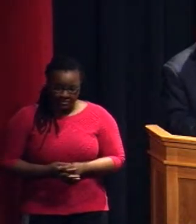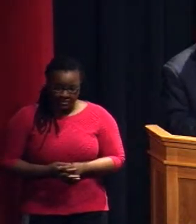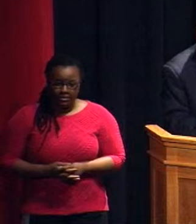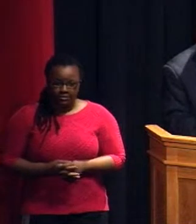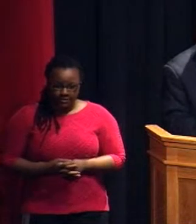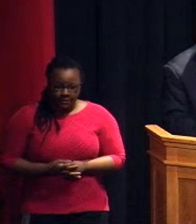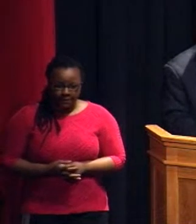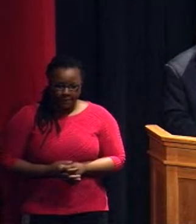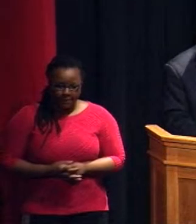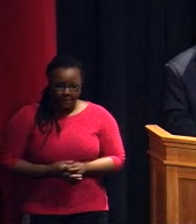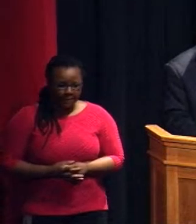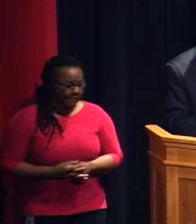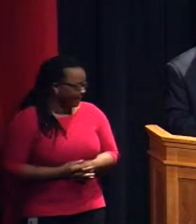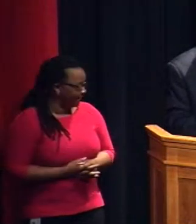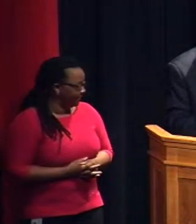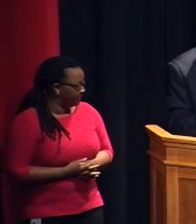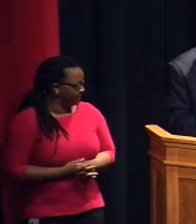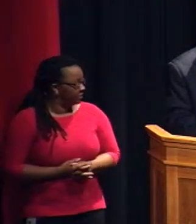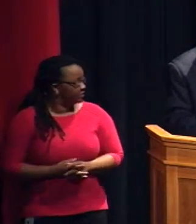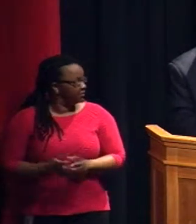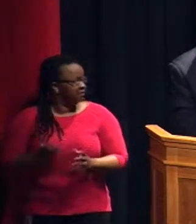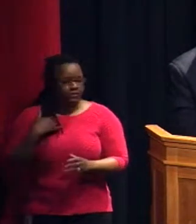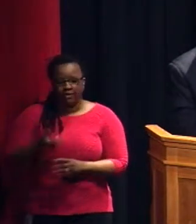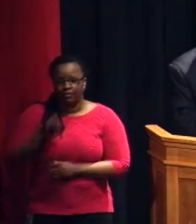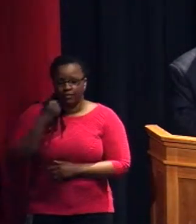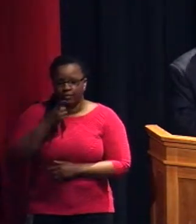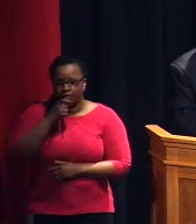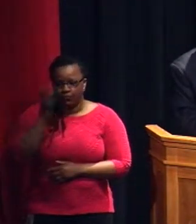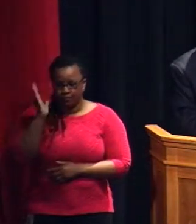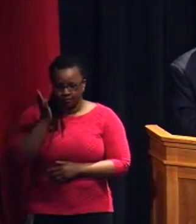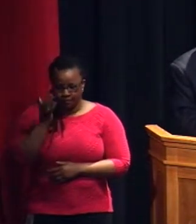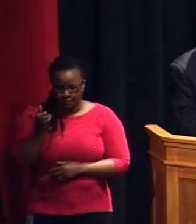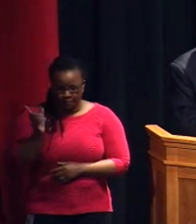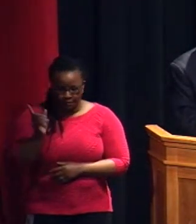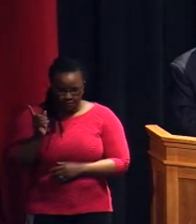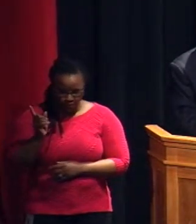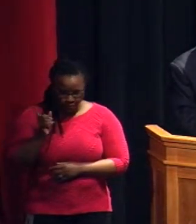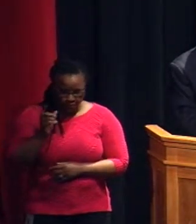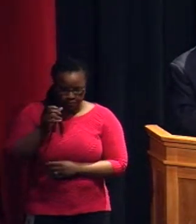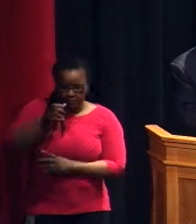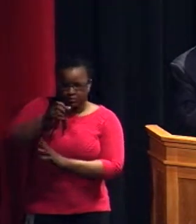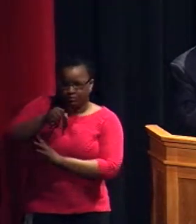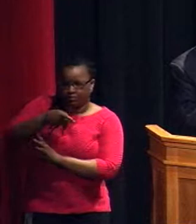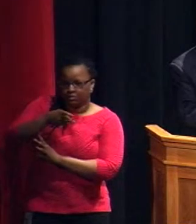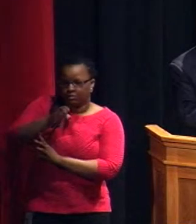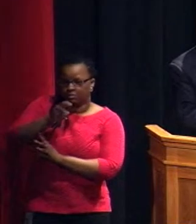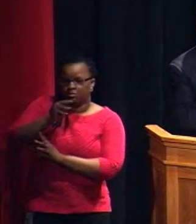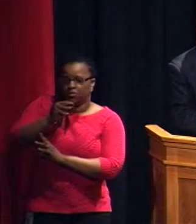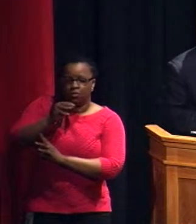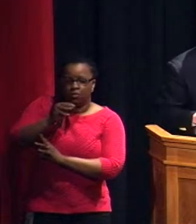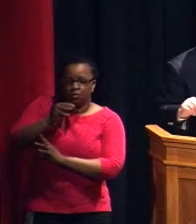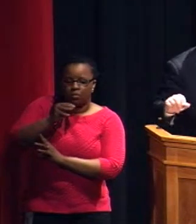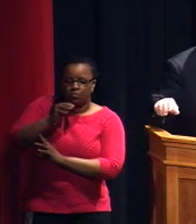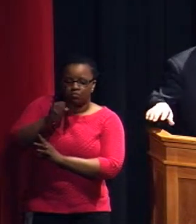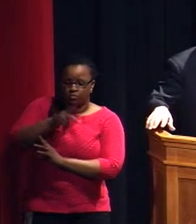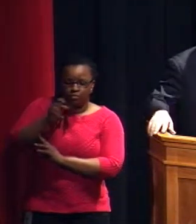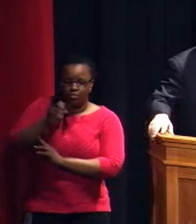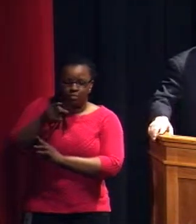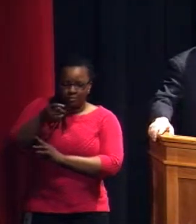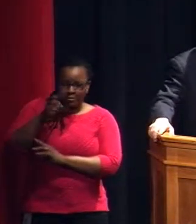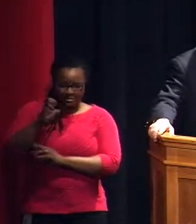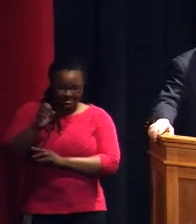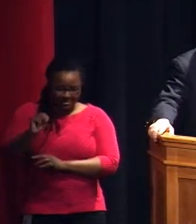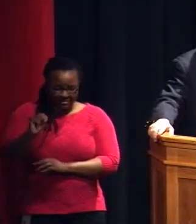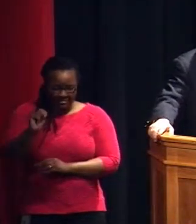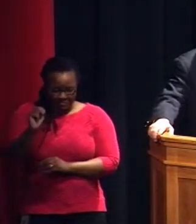There is a spokesperson, Dr. Reva Cardwell Cosby, currently superintendent of schools in Ohio, who